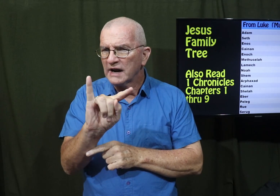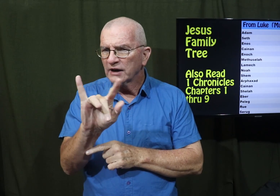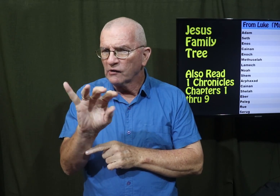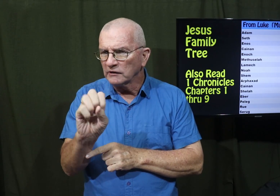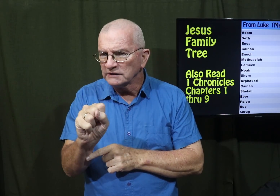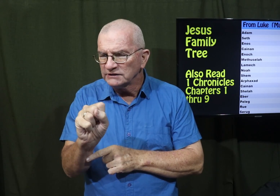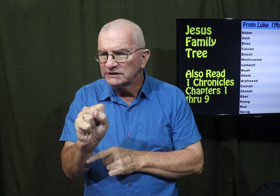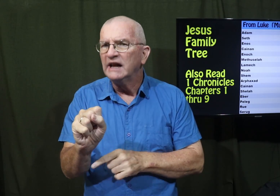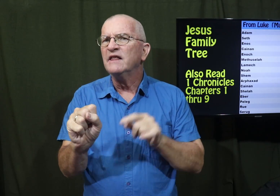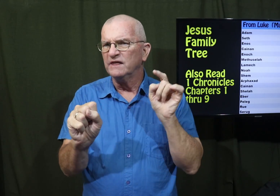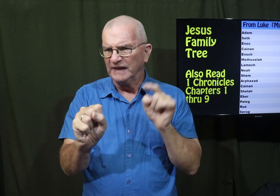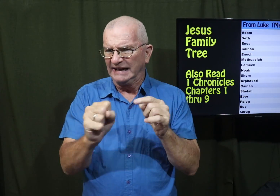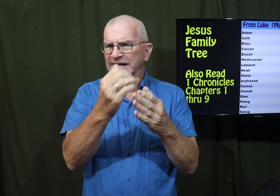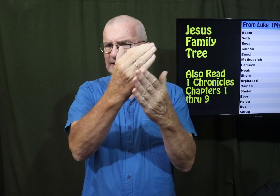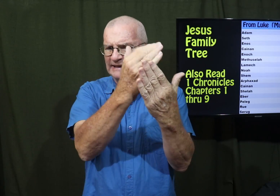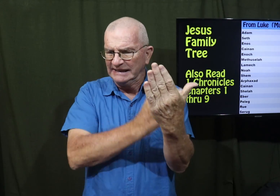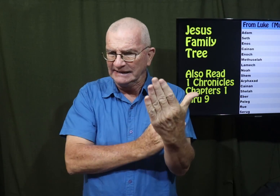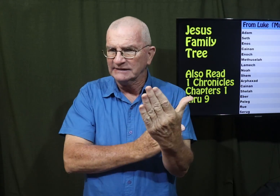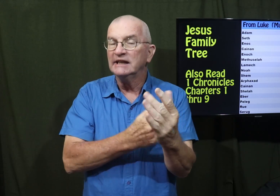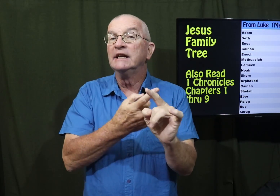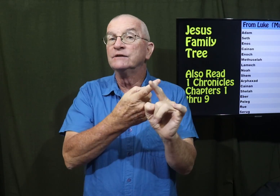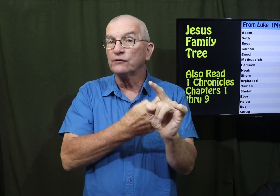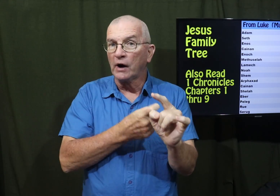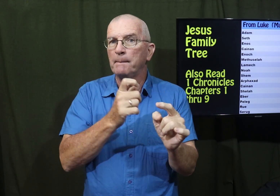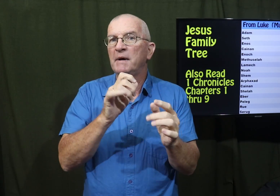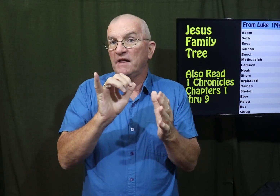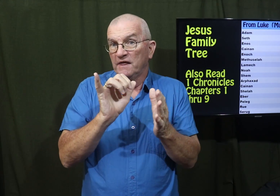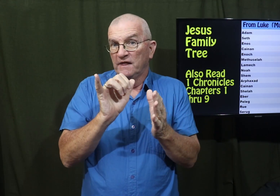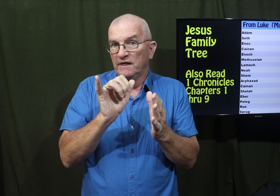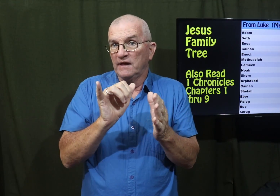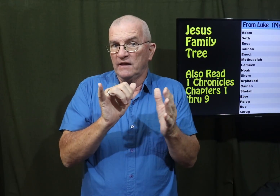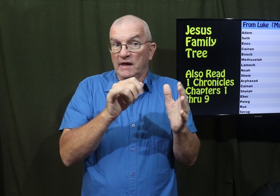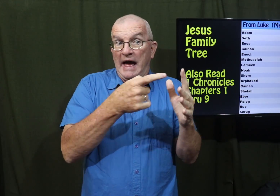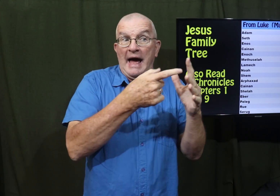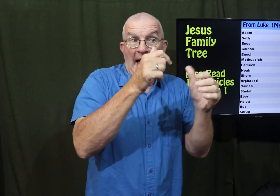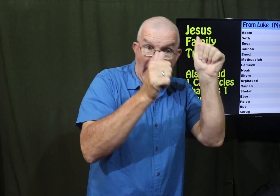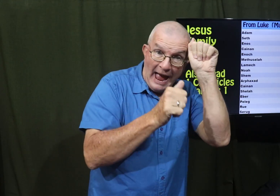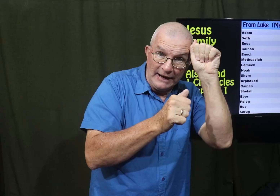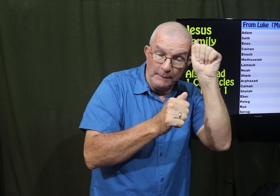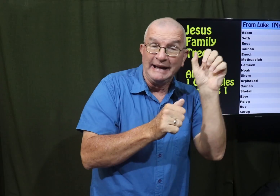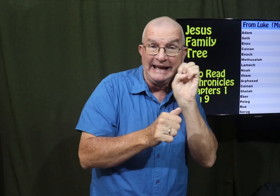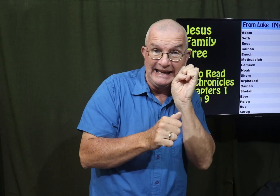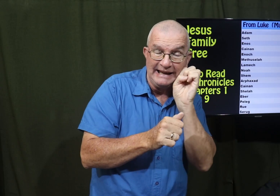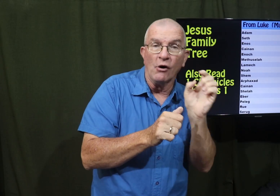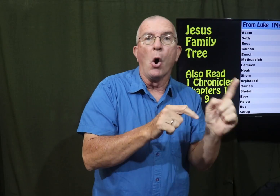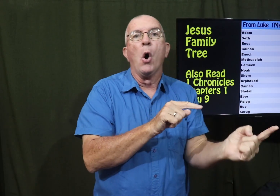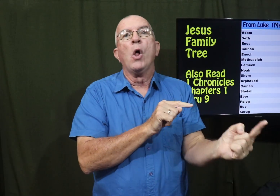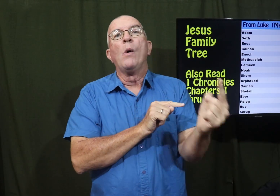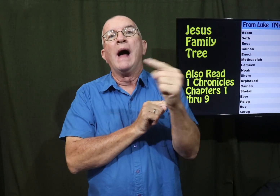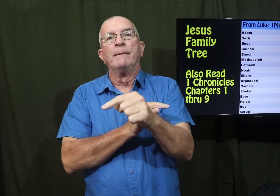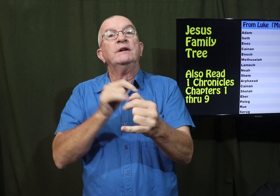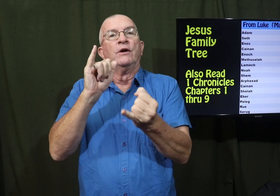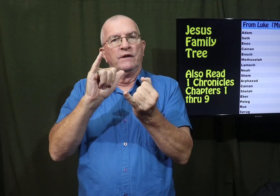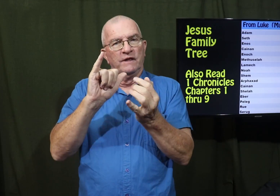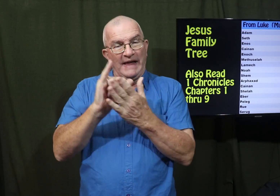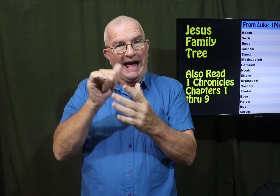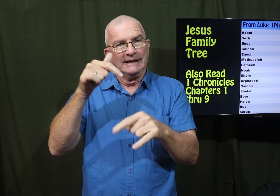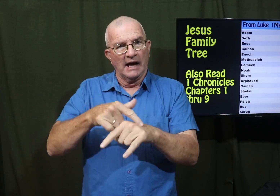So 1 Chronicles, that's the list from that time, from Adam and Eve all the way up until that